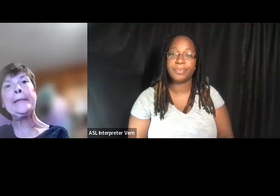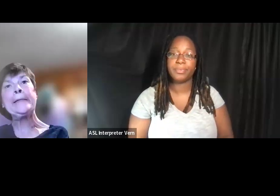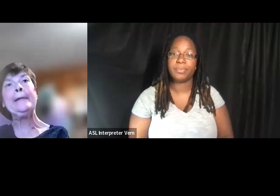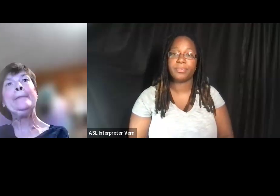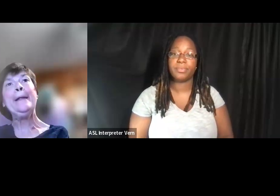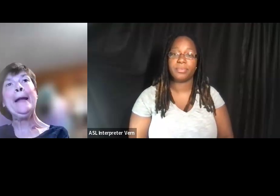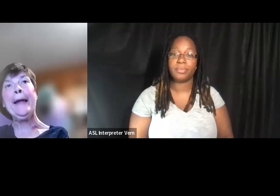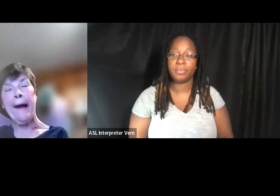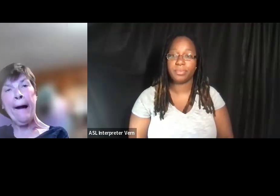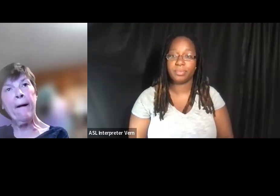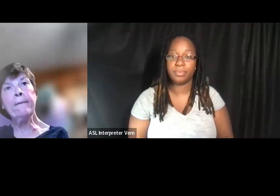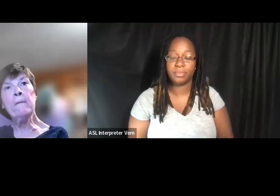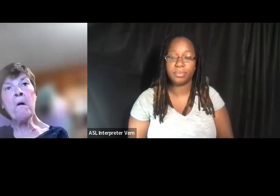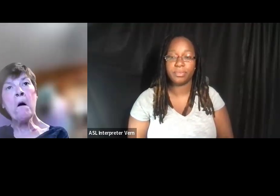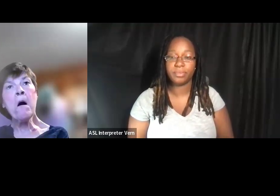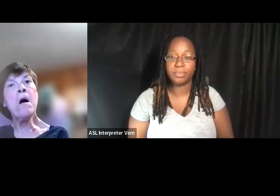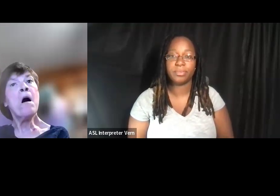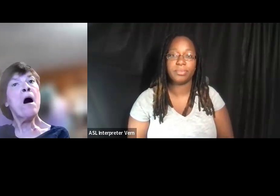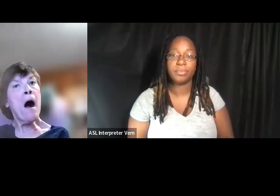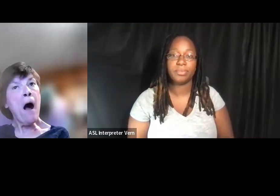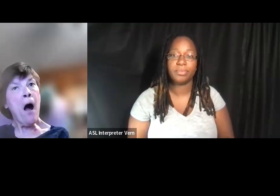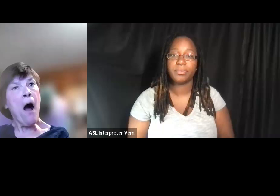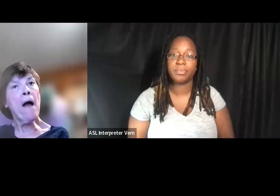I think it's me. I'm